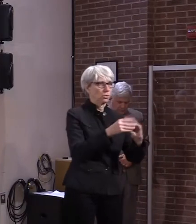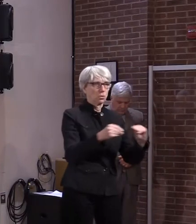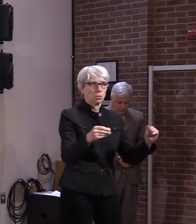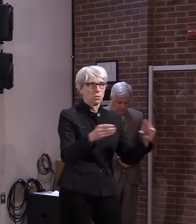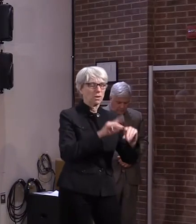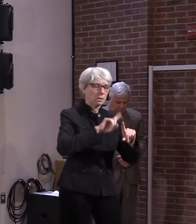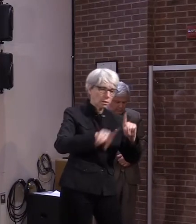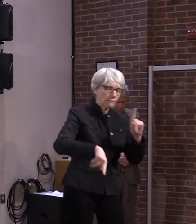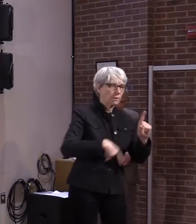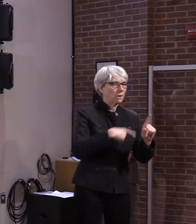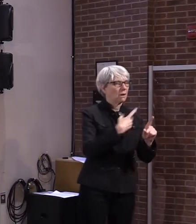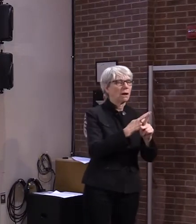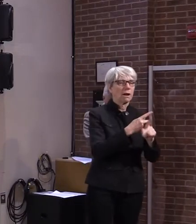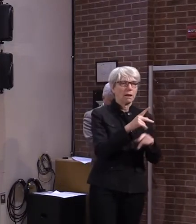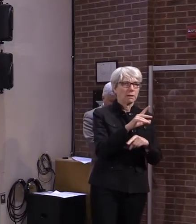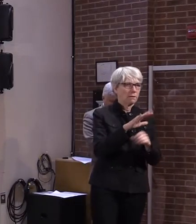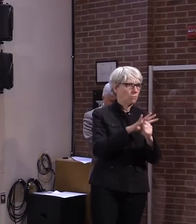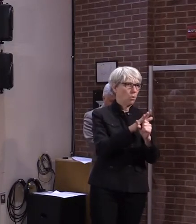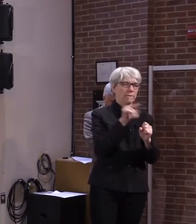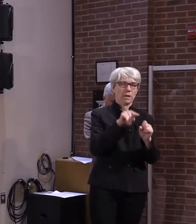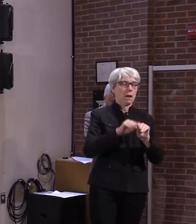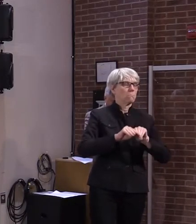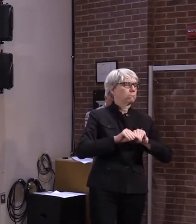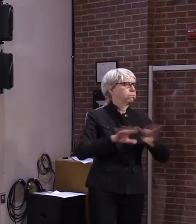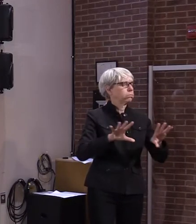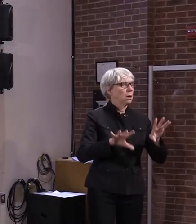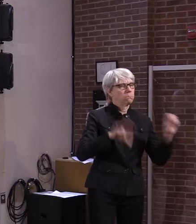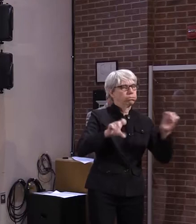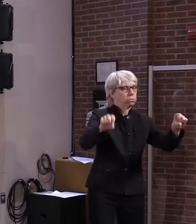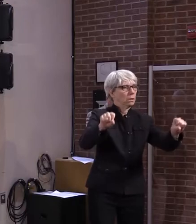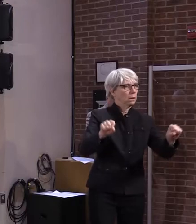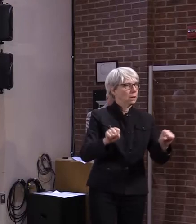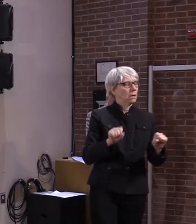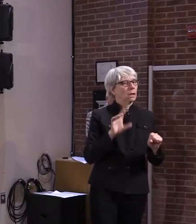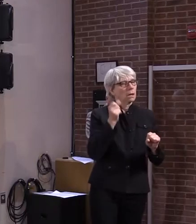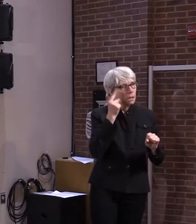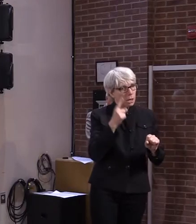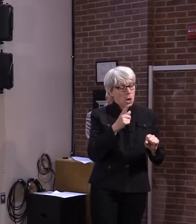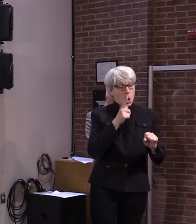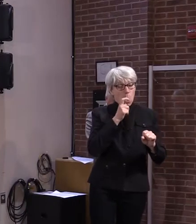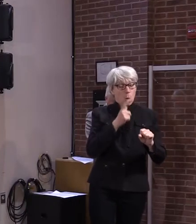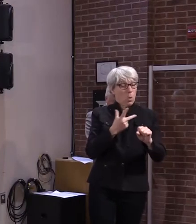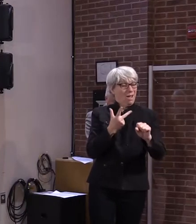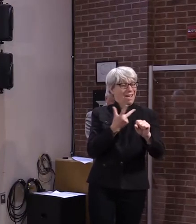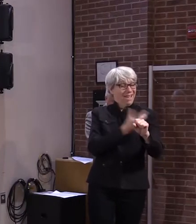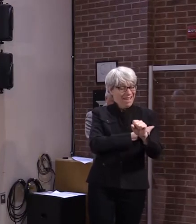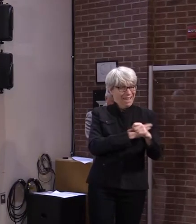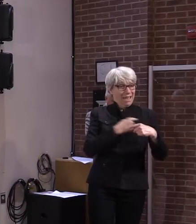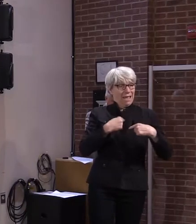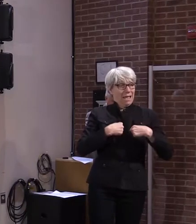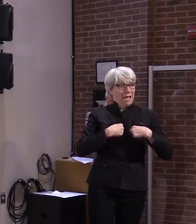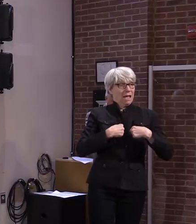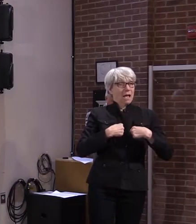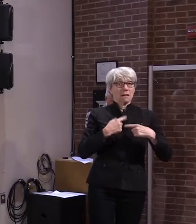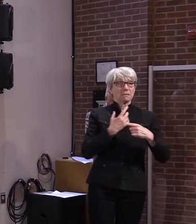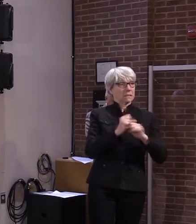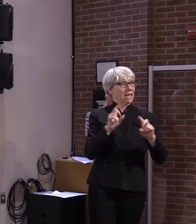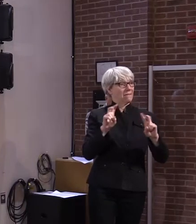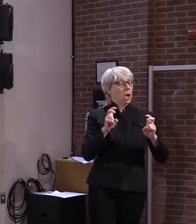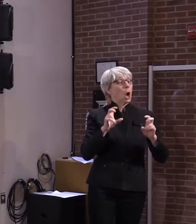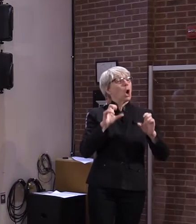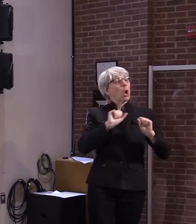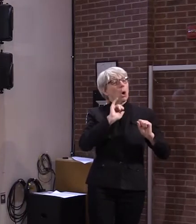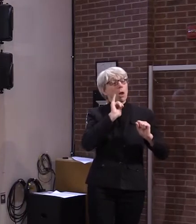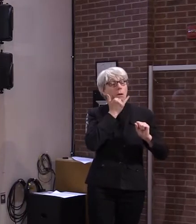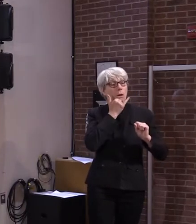it's less likely, it is possible for vaccinated people to get and spread the virus for a brief window of time. This